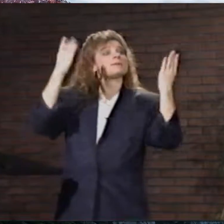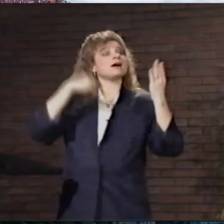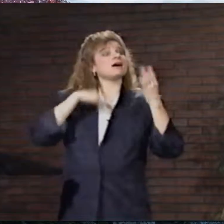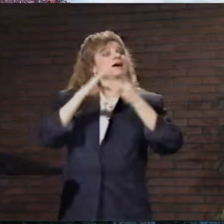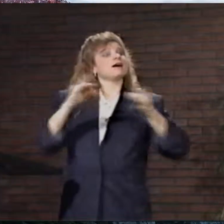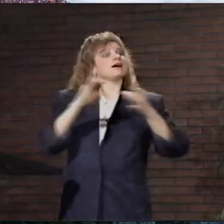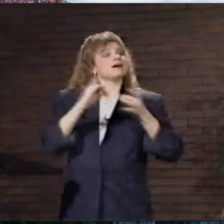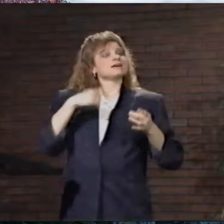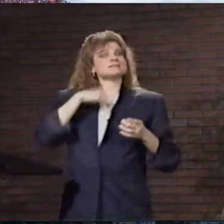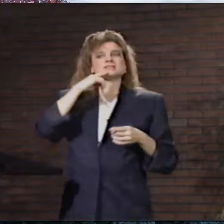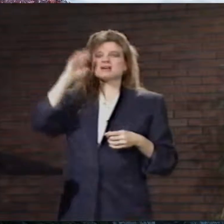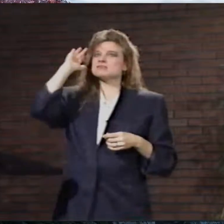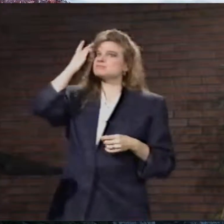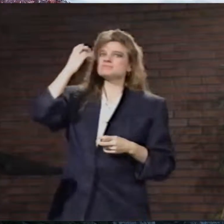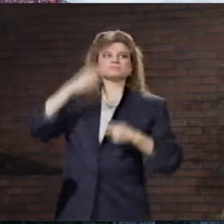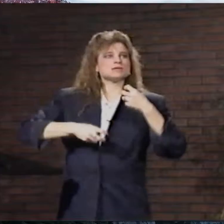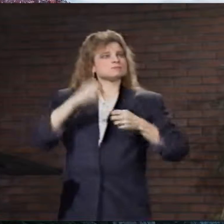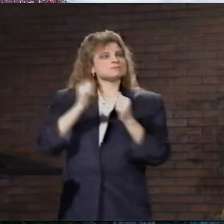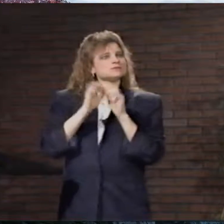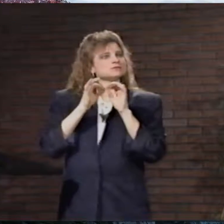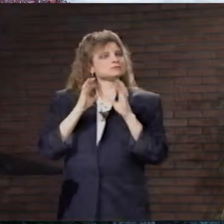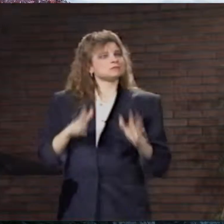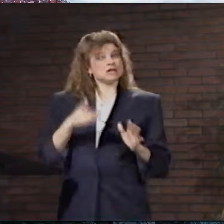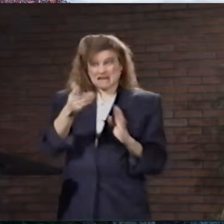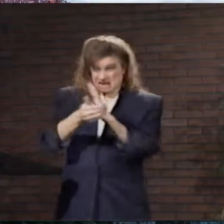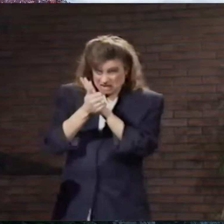Specialized vocabulary means,